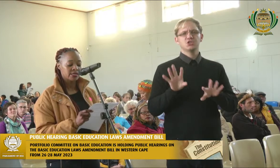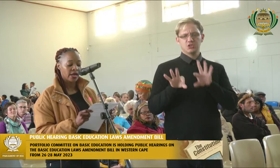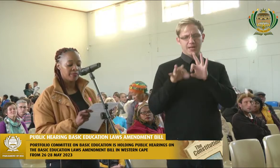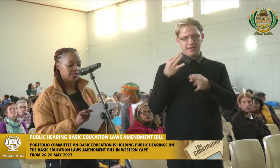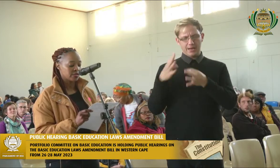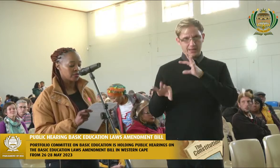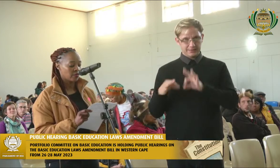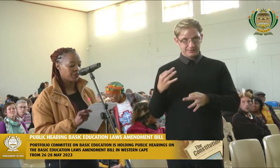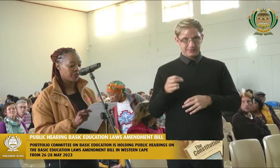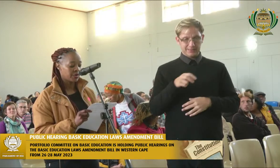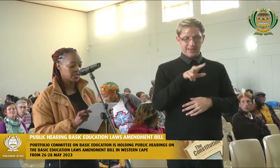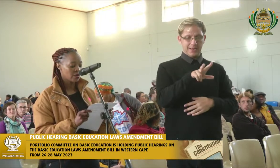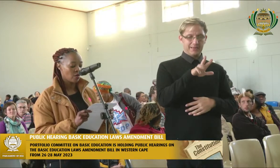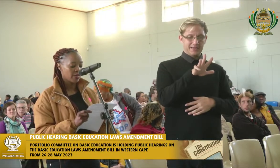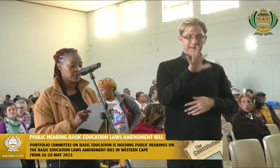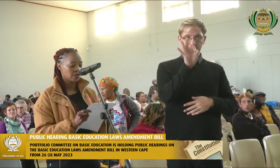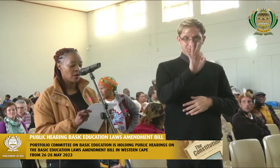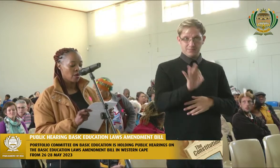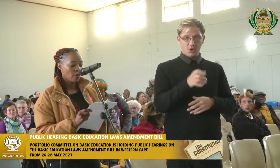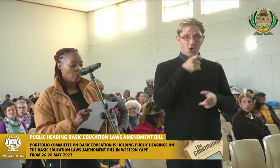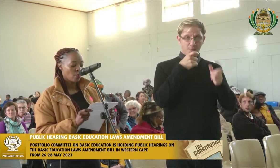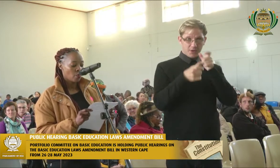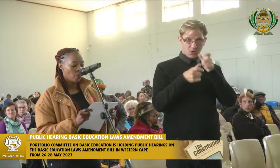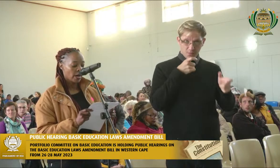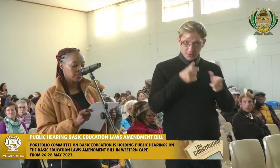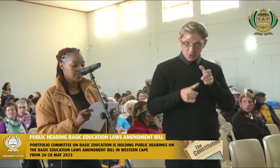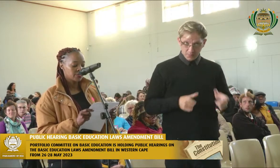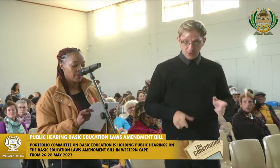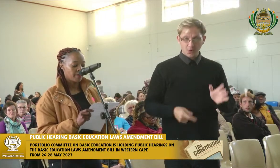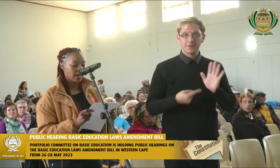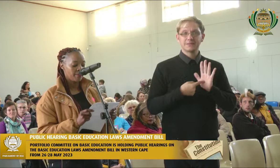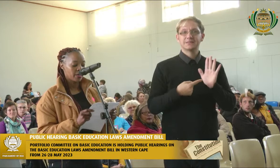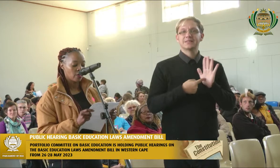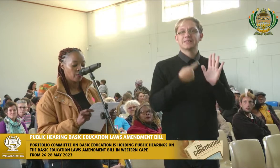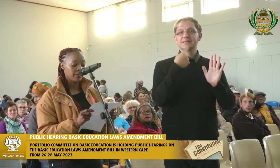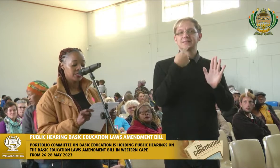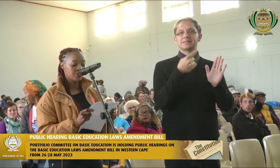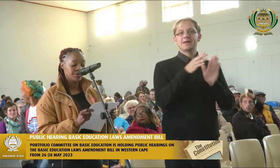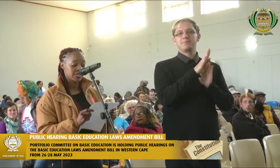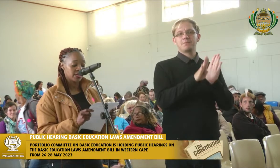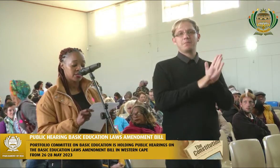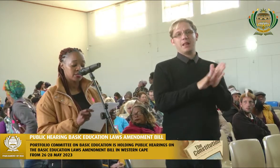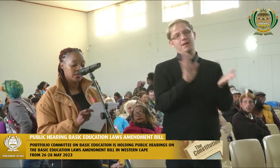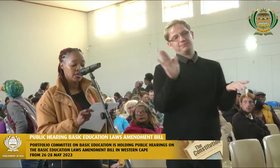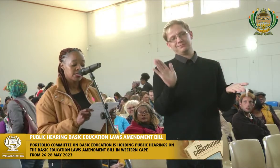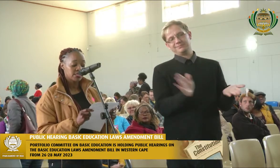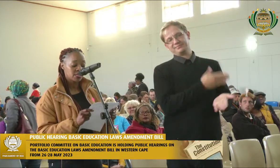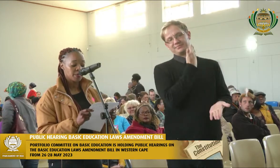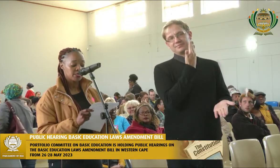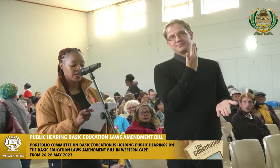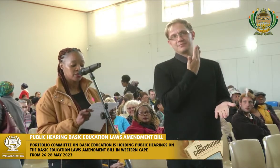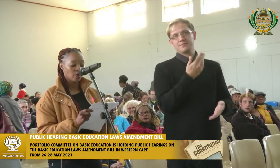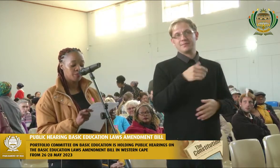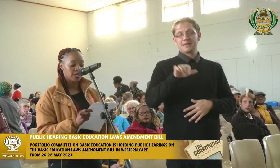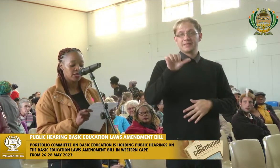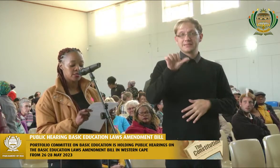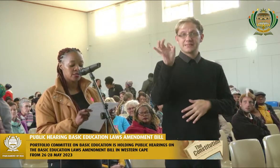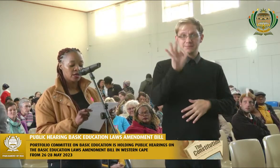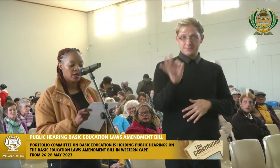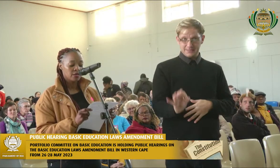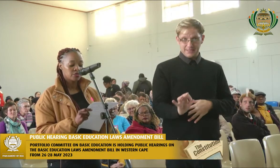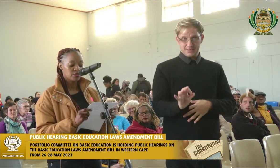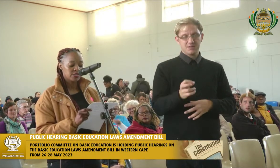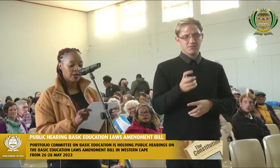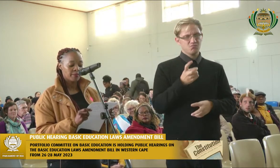and 89% of the written comments want the Bella Bill completely rejected. 6%